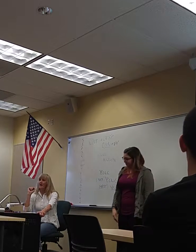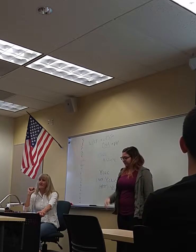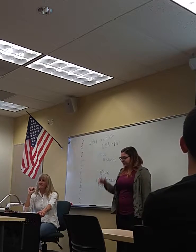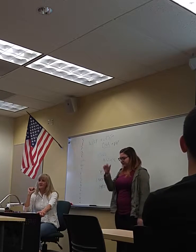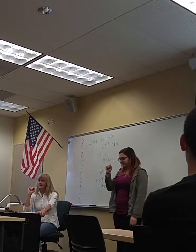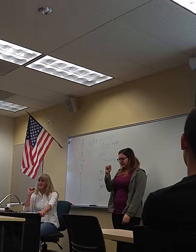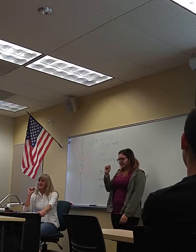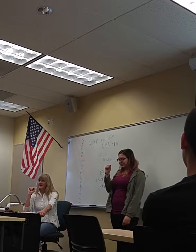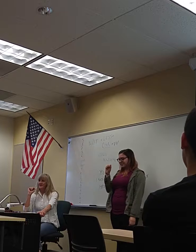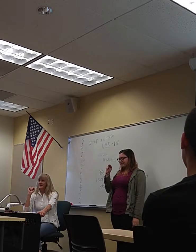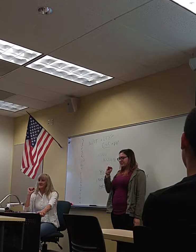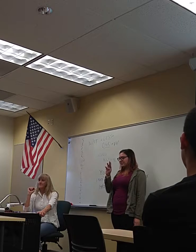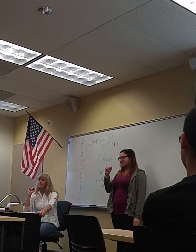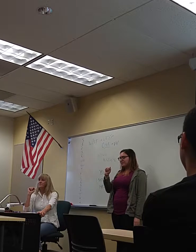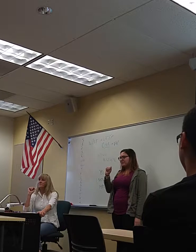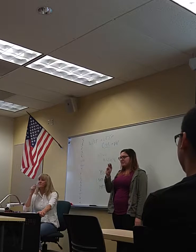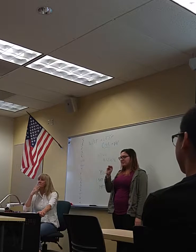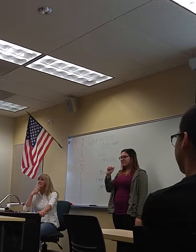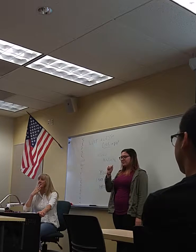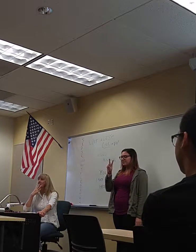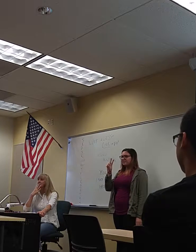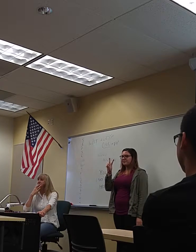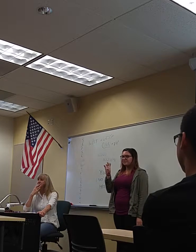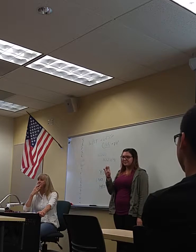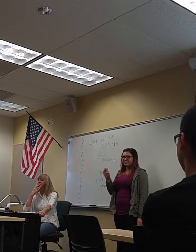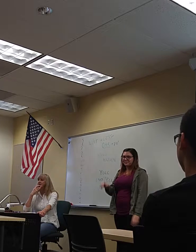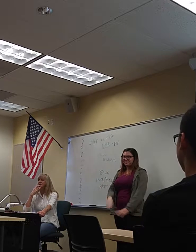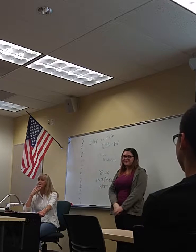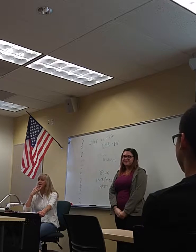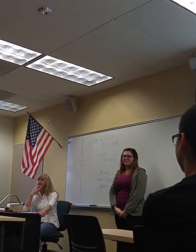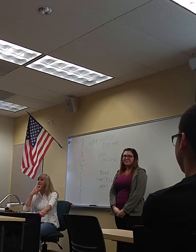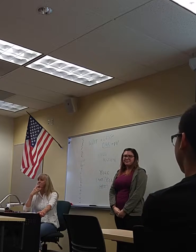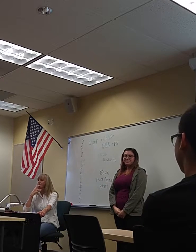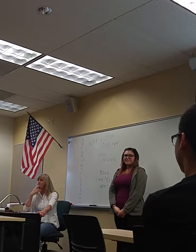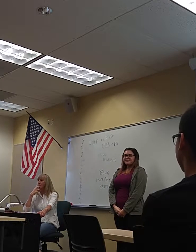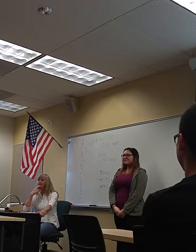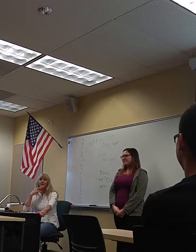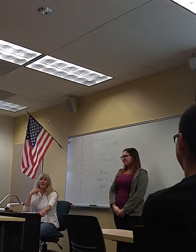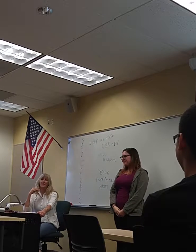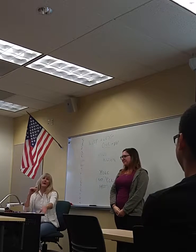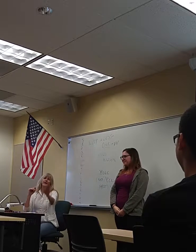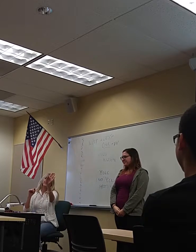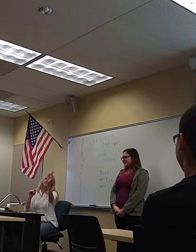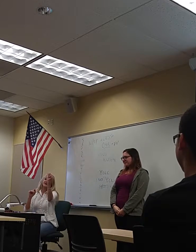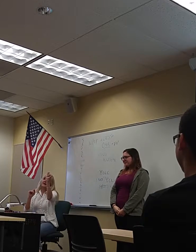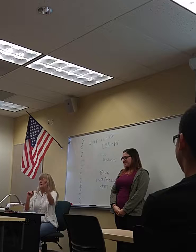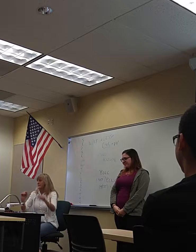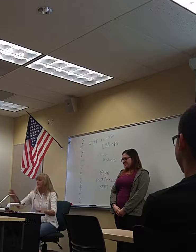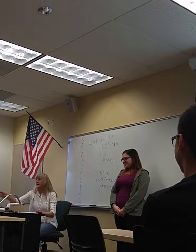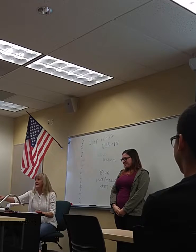mauve. Are those Colors. It's one color. No.